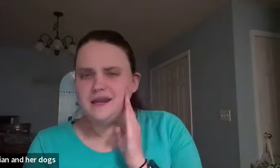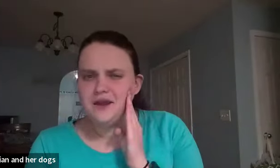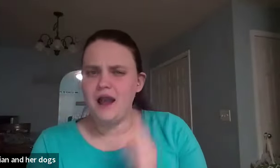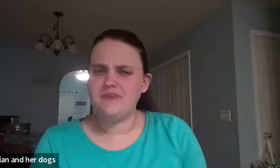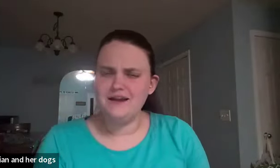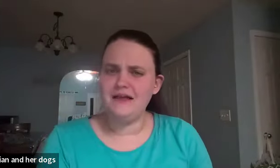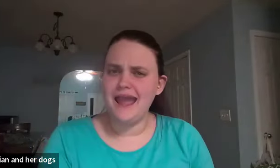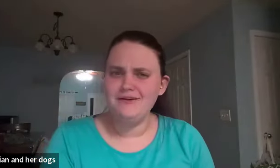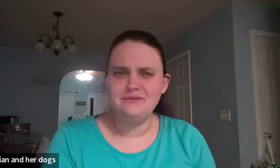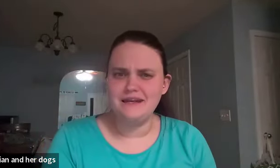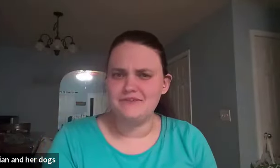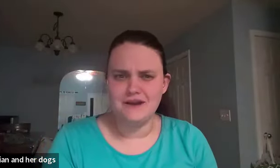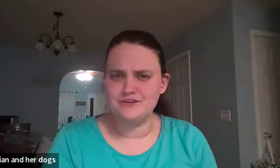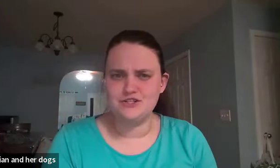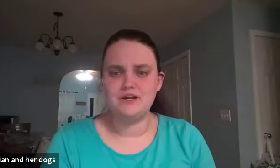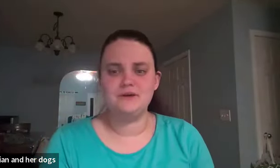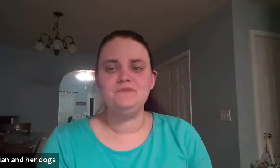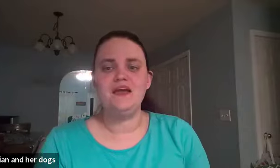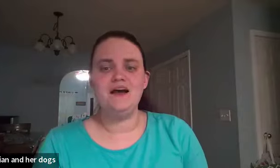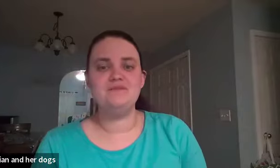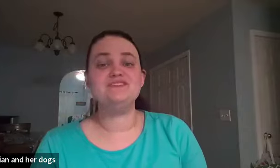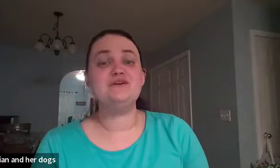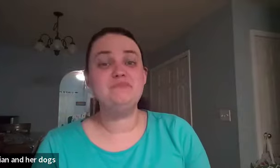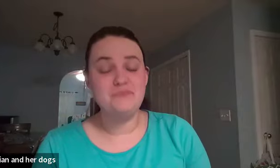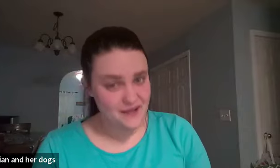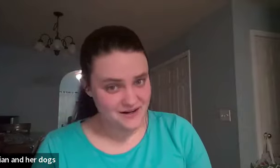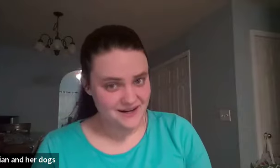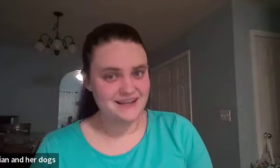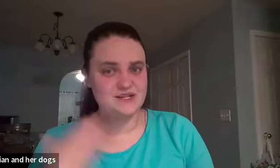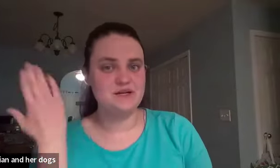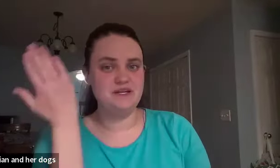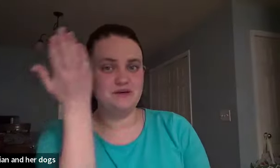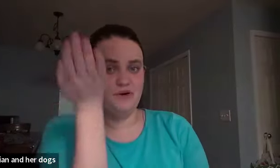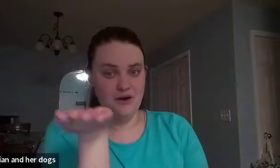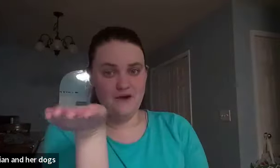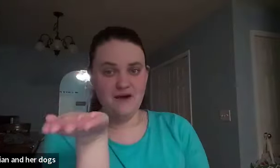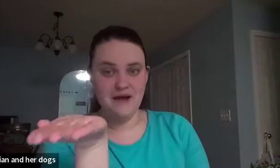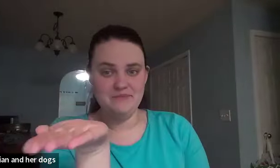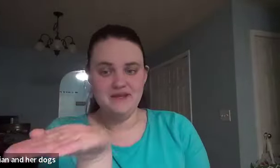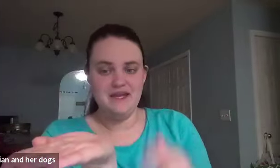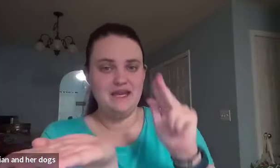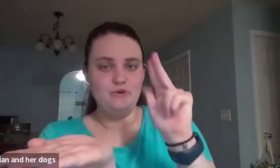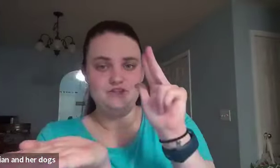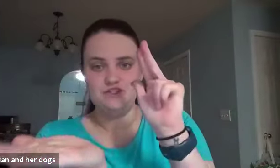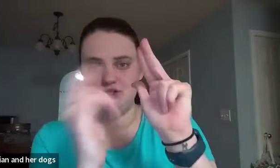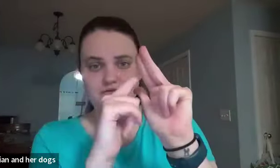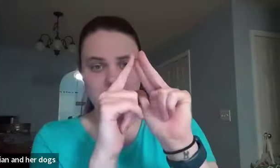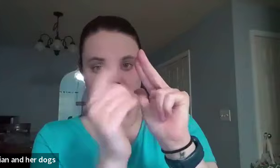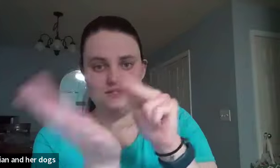I know. I'm kind of like, how did we never ever do butter? So butter is going to be your palm up, and with 2 fingers,